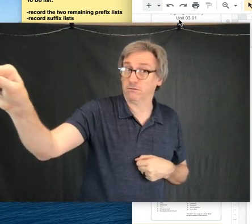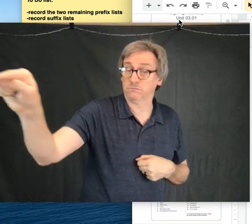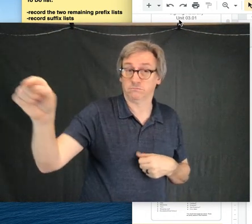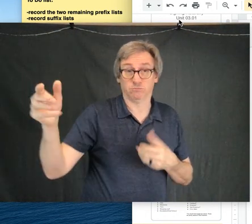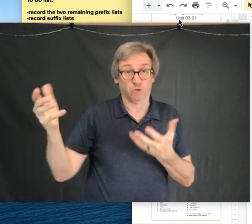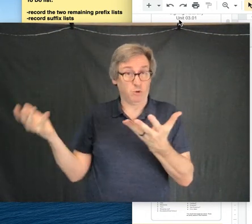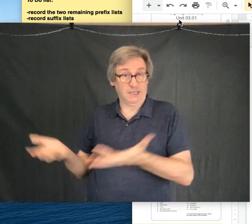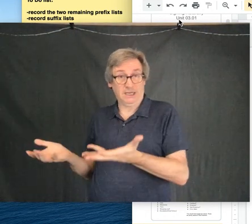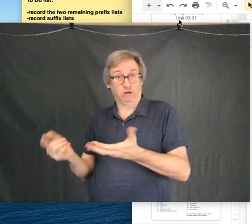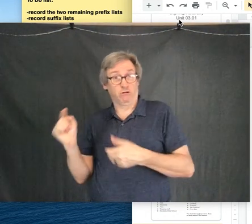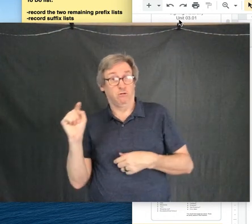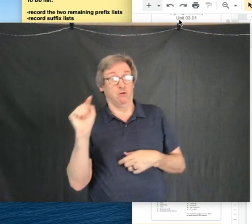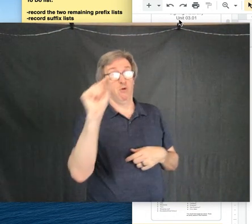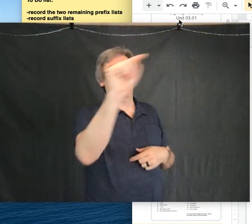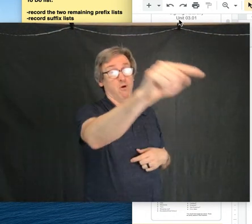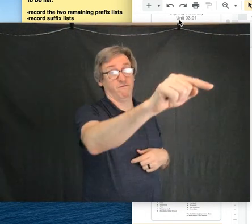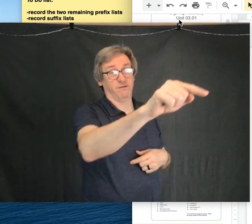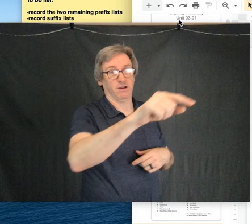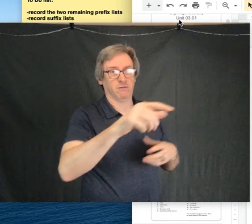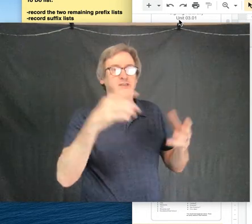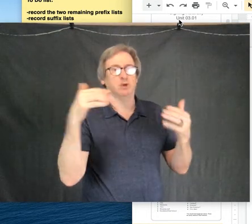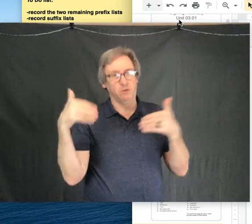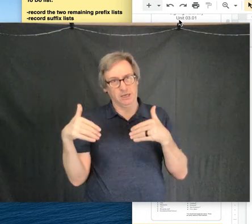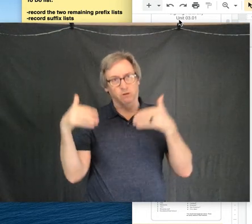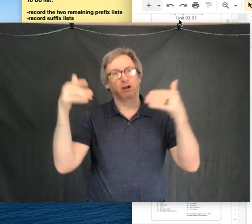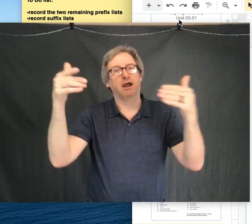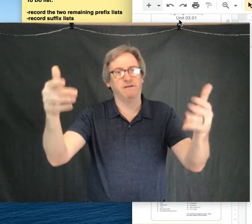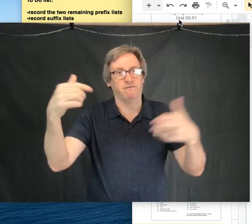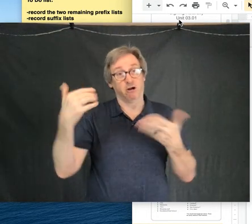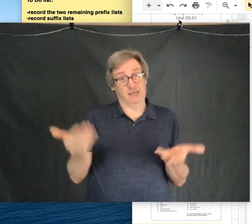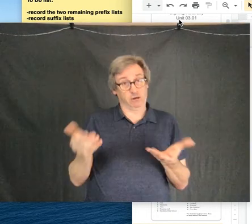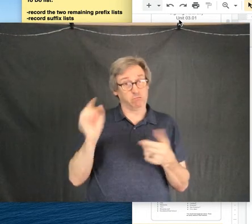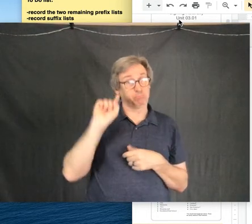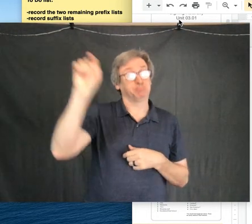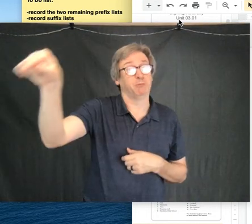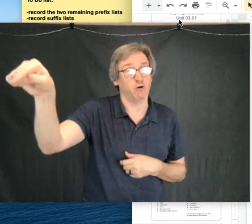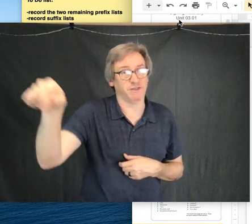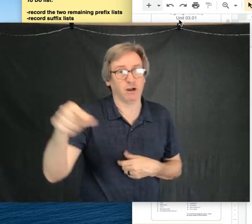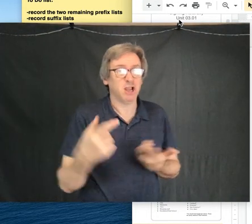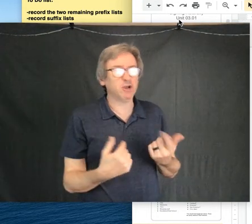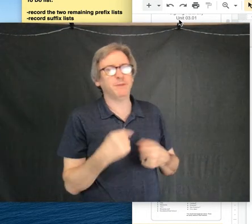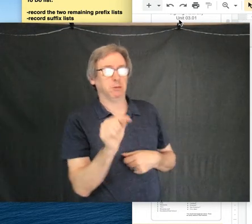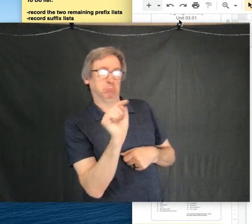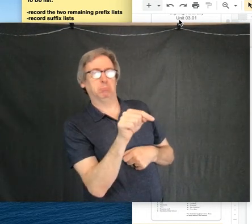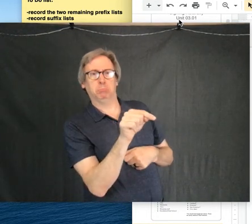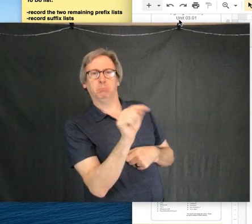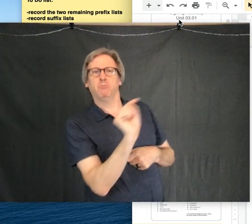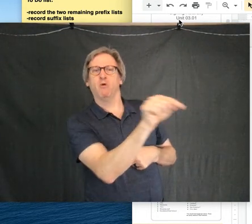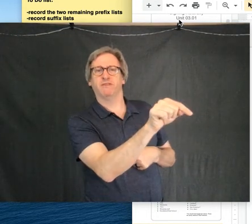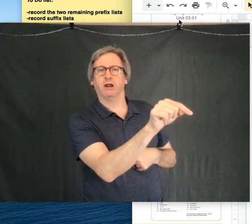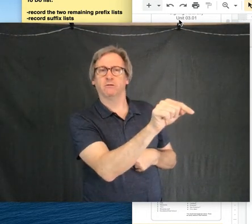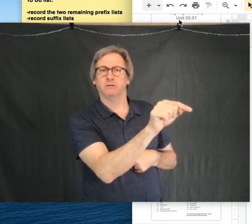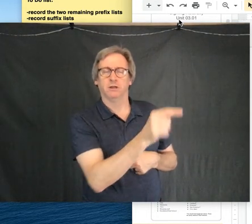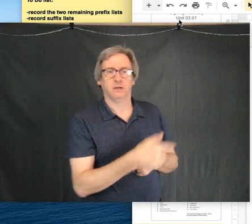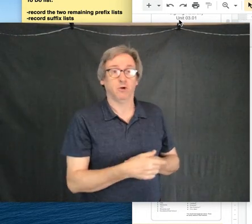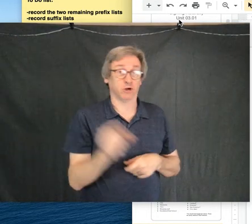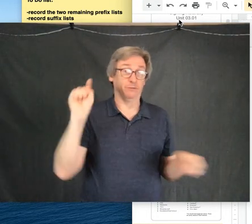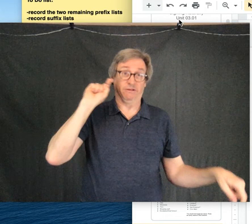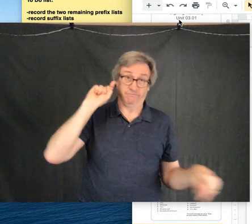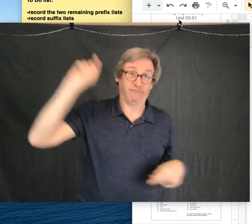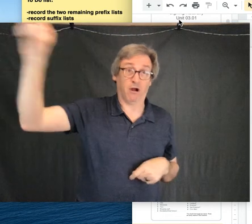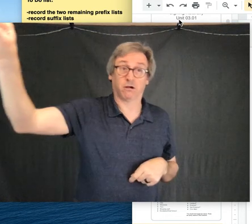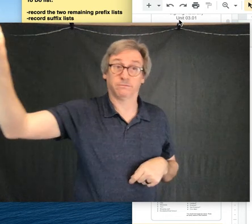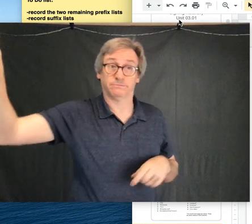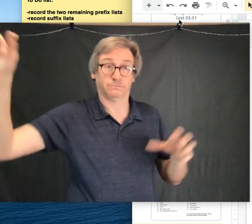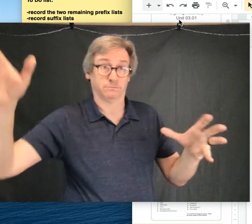over there. Here, over there, right? So near and far. Here, over there. Could be over there, or it could